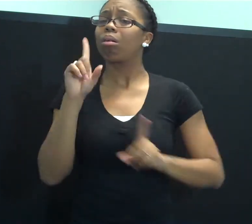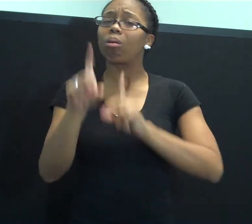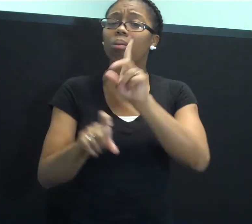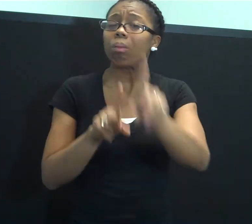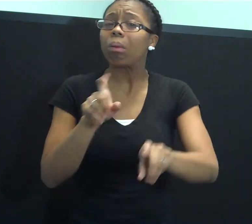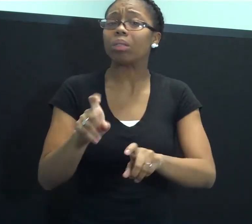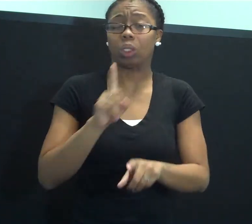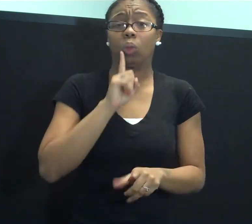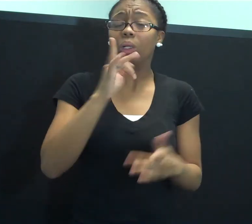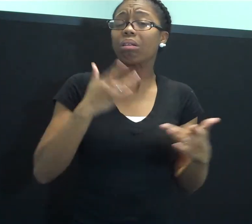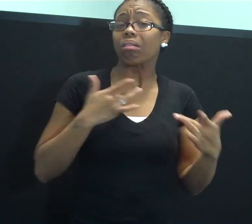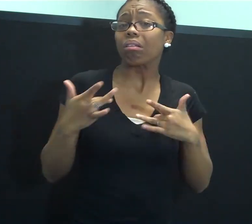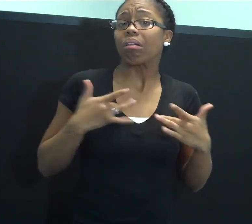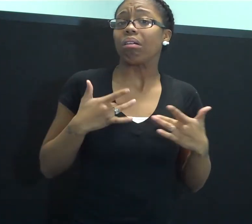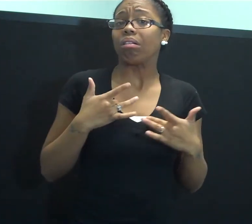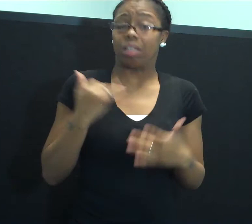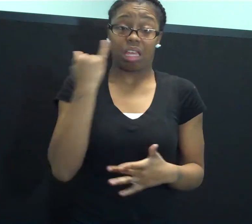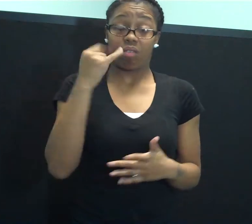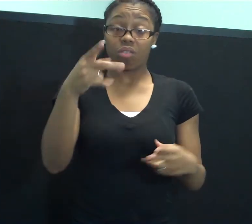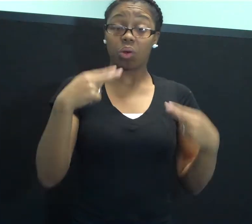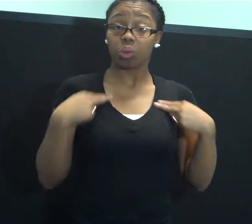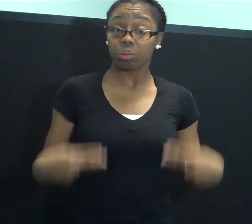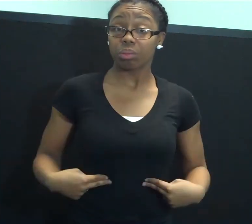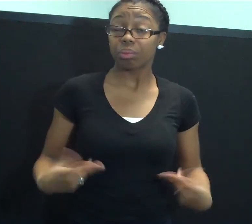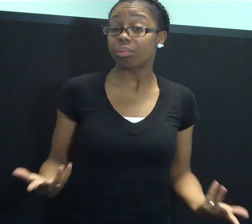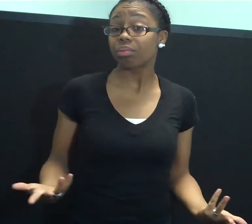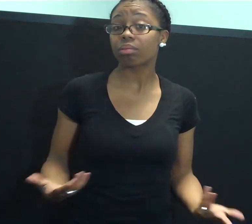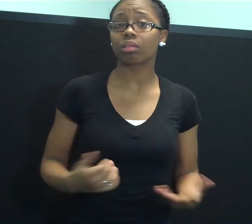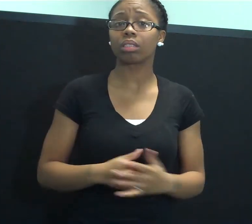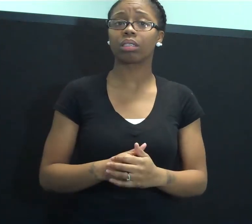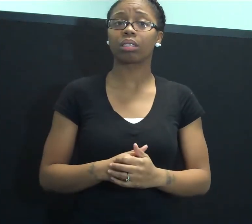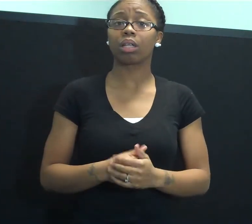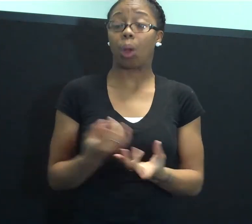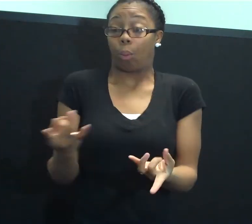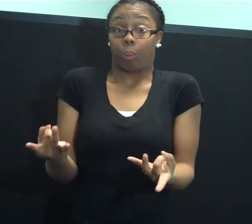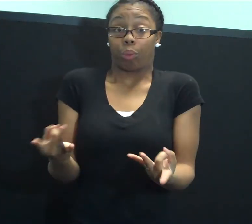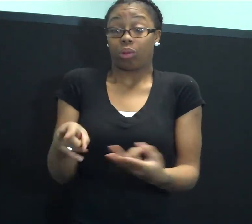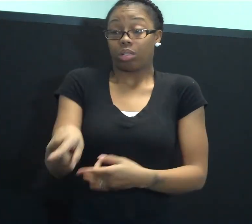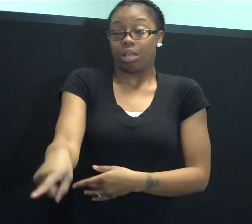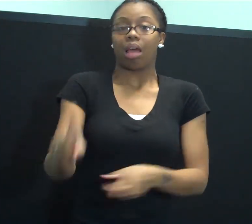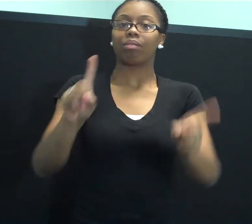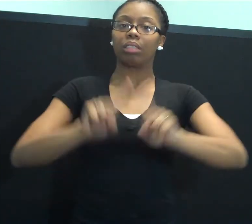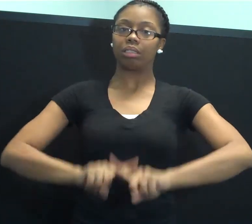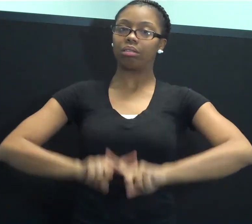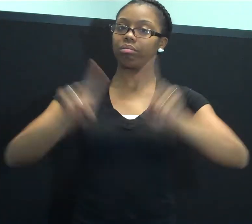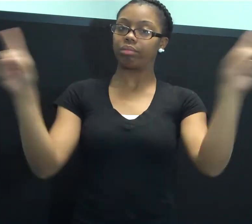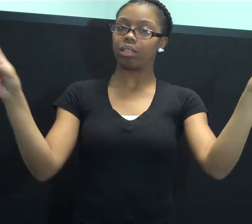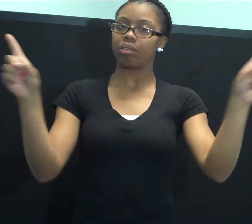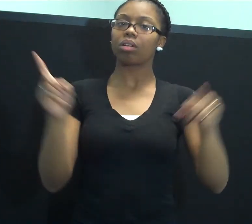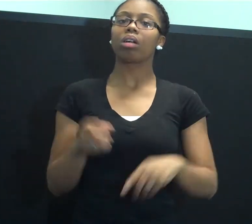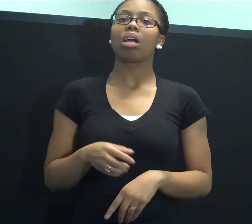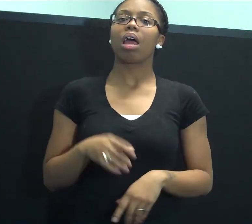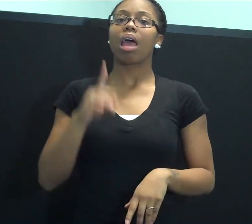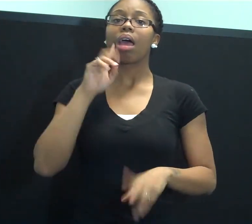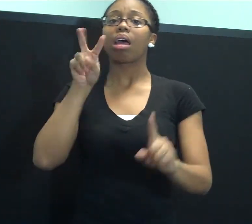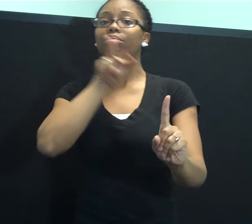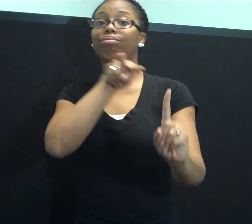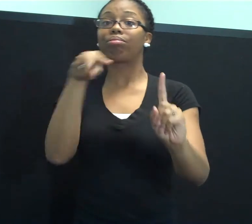all of us as human beings. Buddhists have distinctive and in many respects very powerful answers to